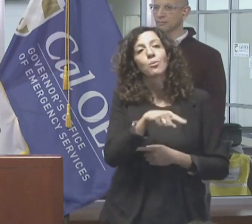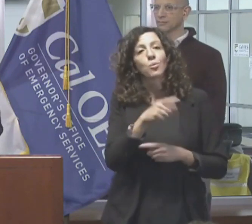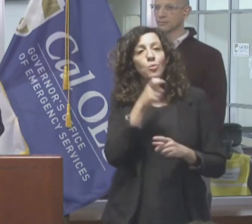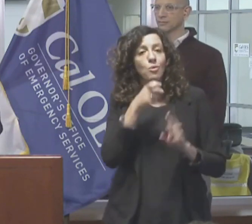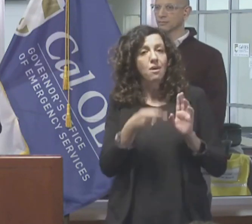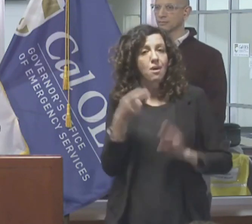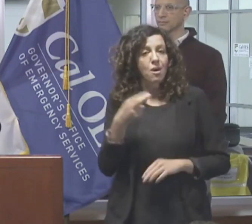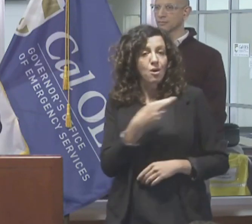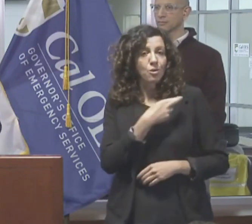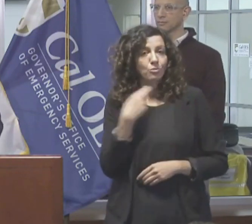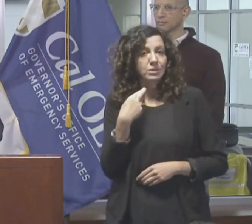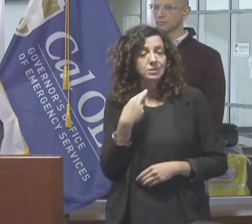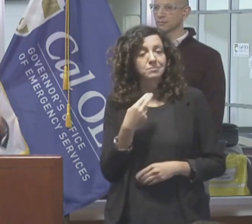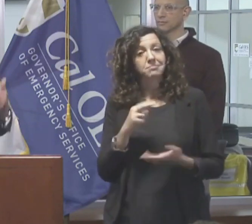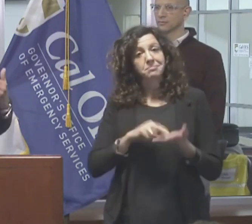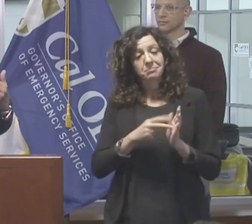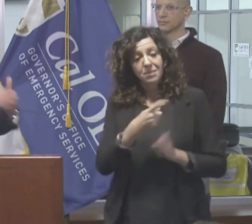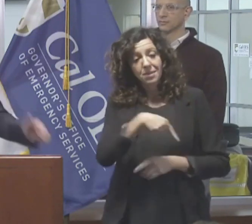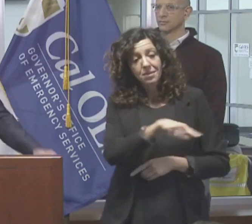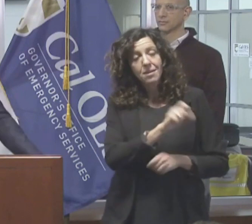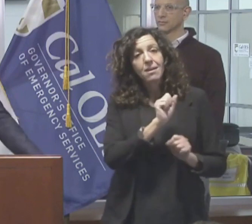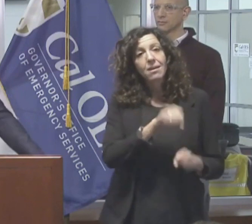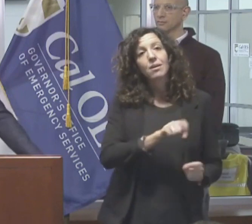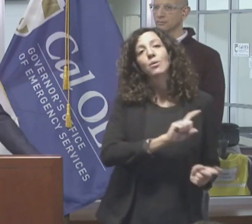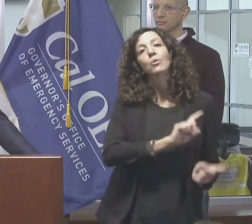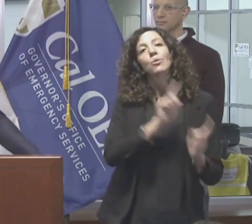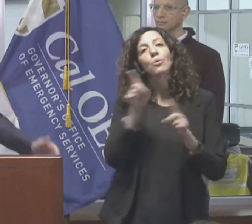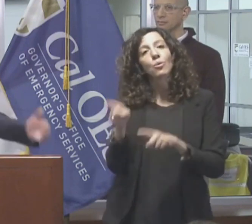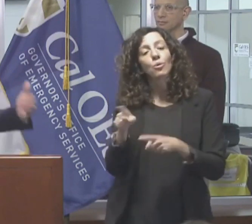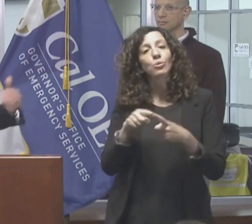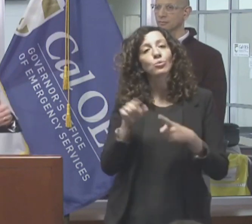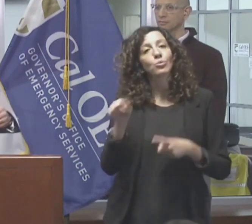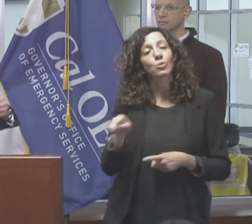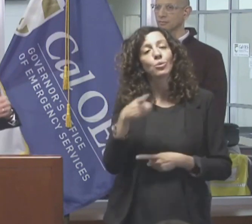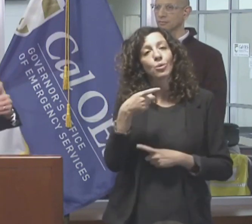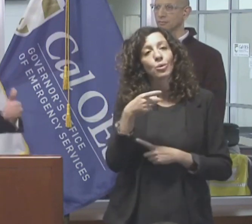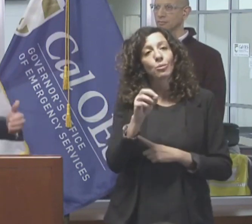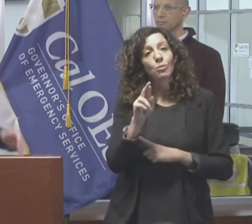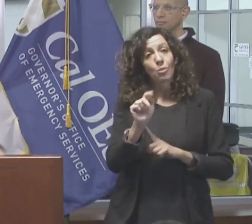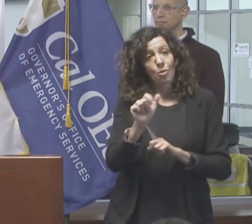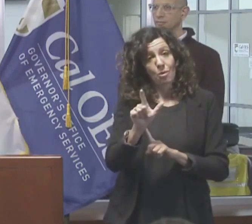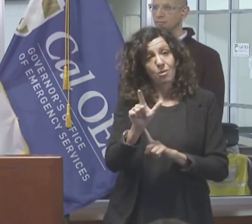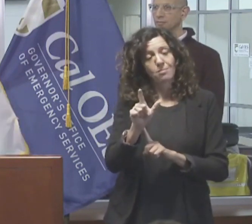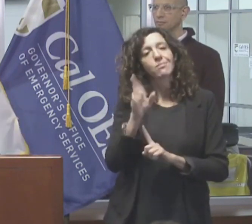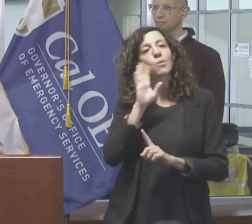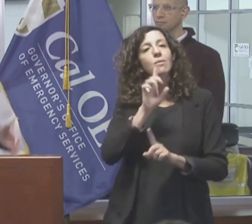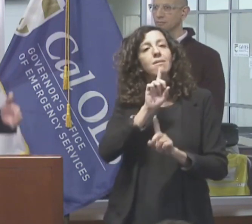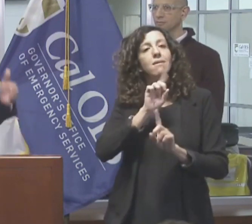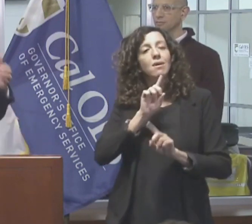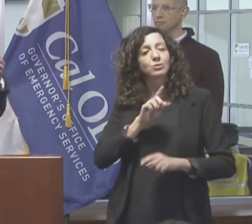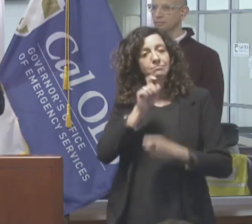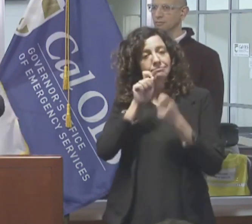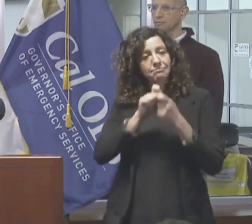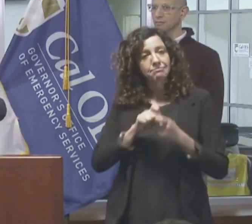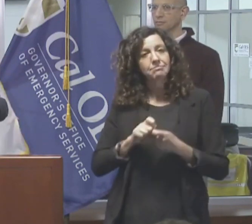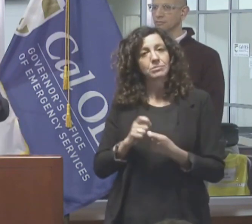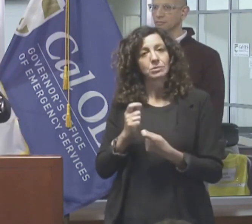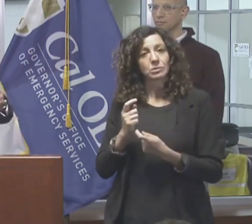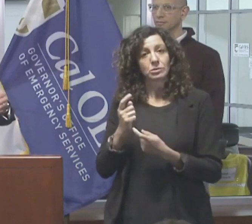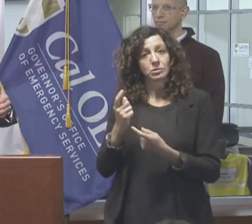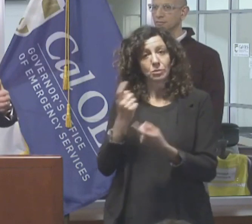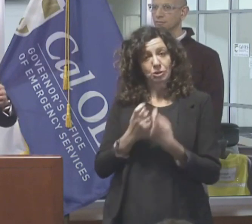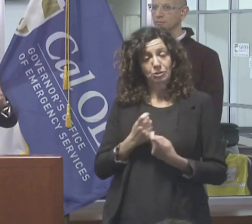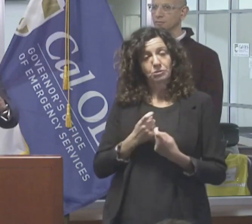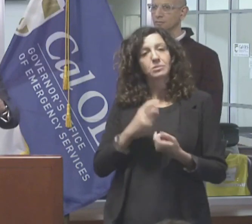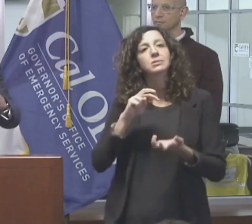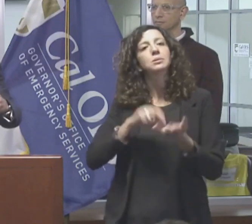disease, to give them the opportunity to go on this portal to answer specific questions, to be scored in